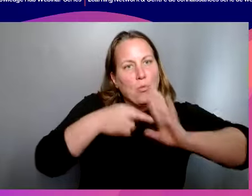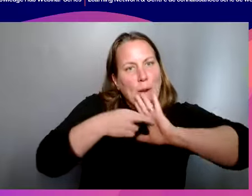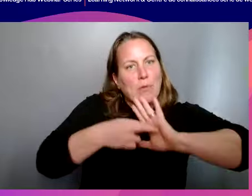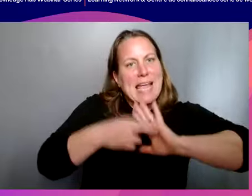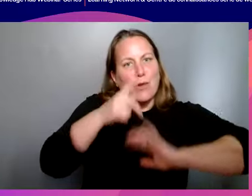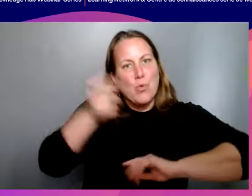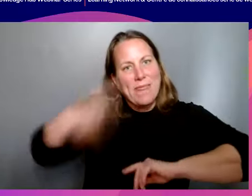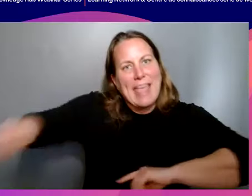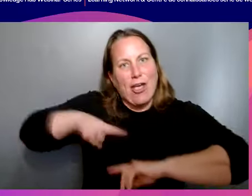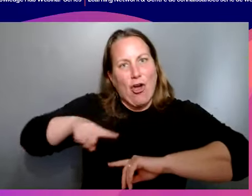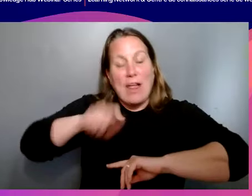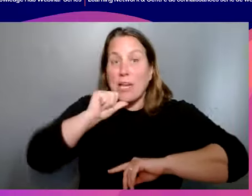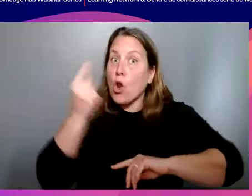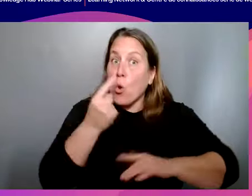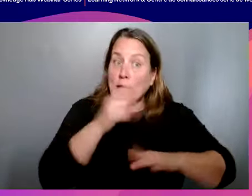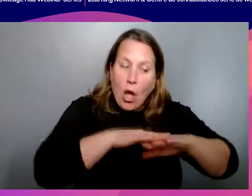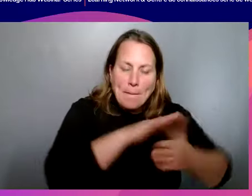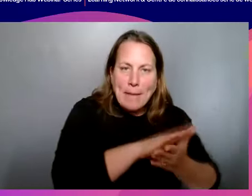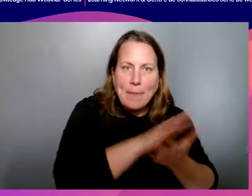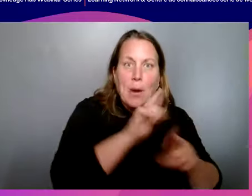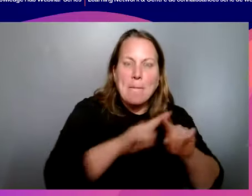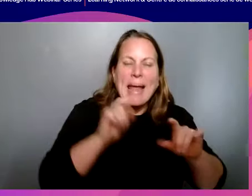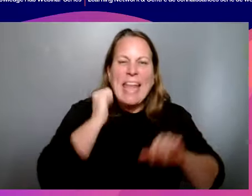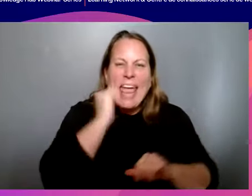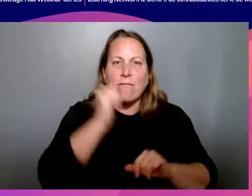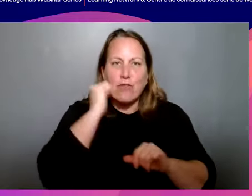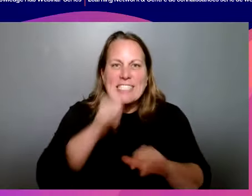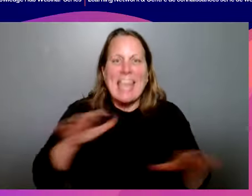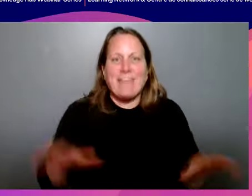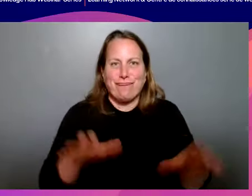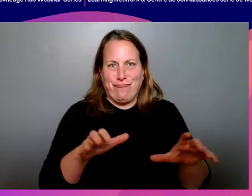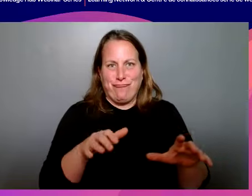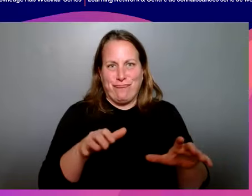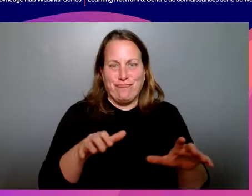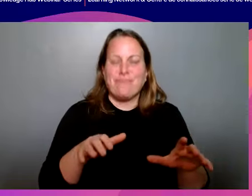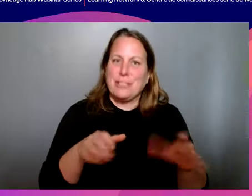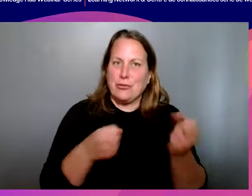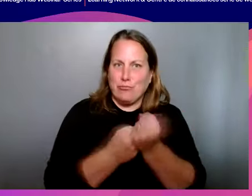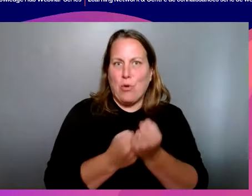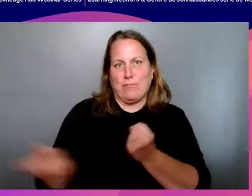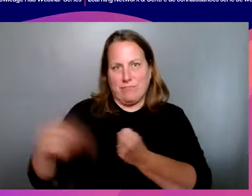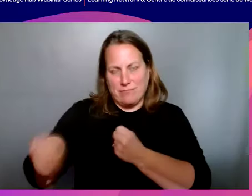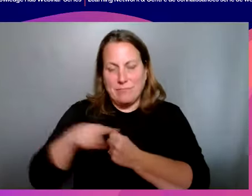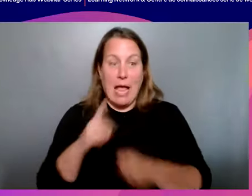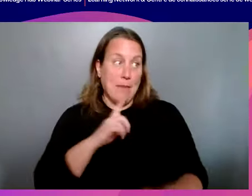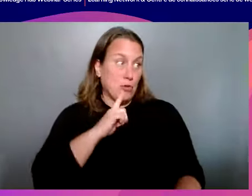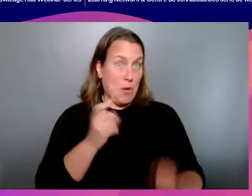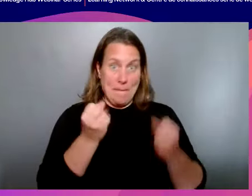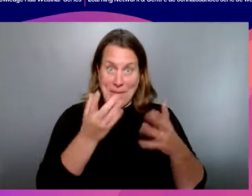paper, but in practice. I think most of our organizations at this point have really